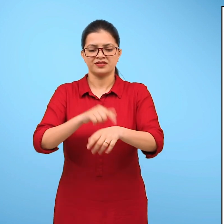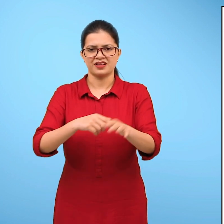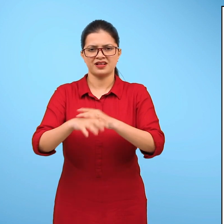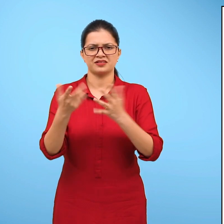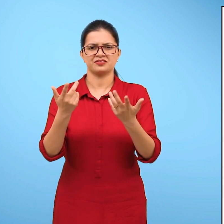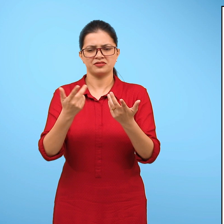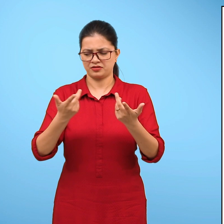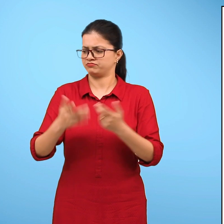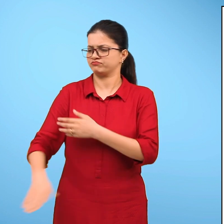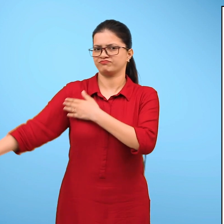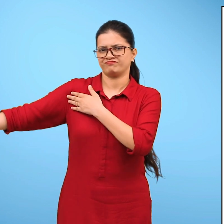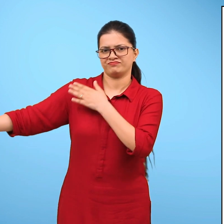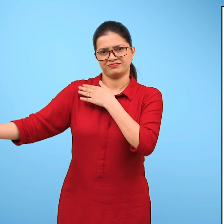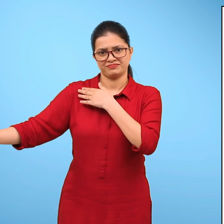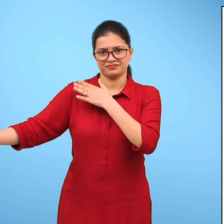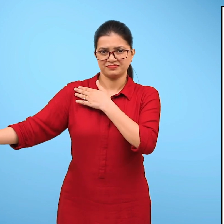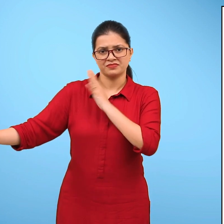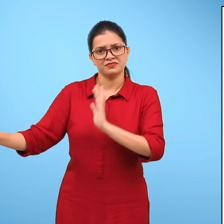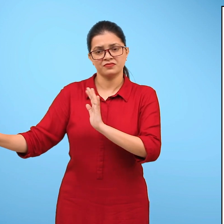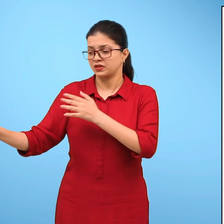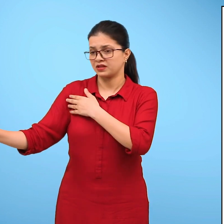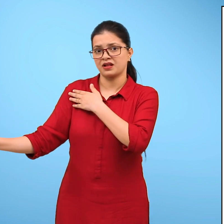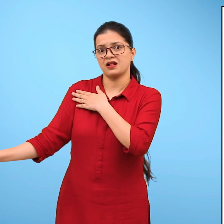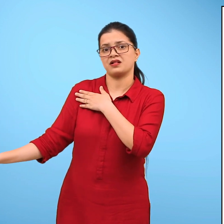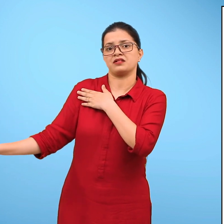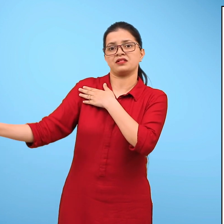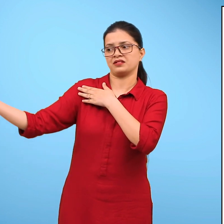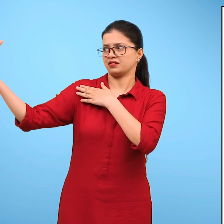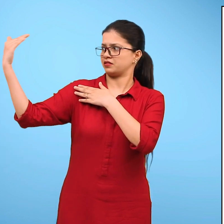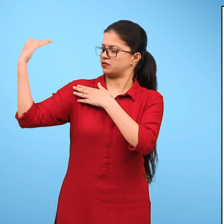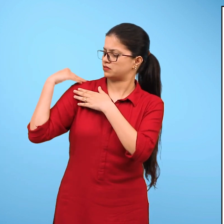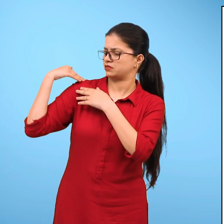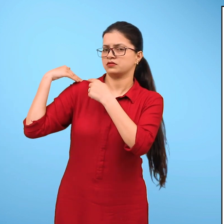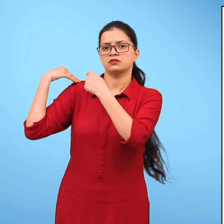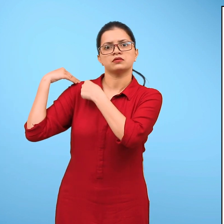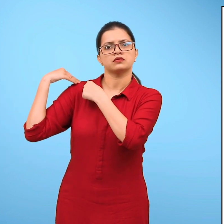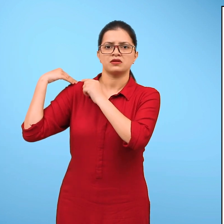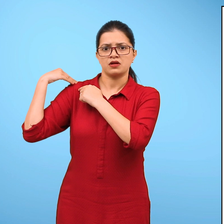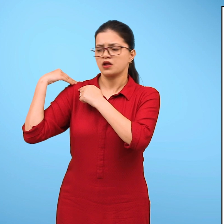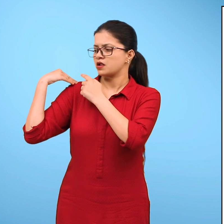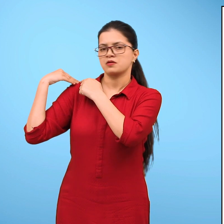Stretch your arm sideways. Bend your arm to touch your shoulder with your fingers.